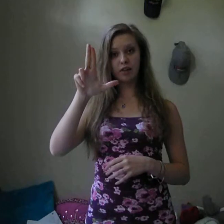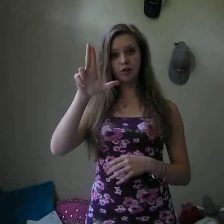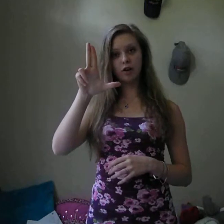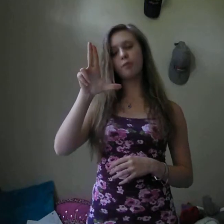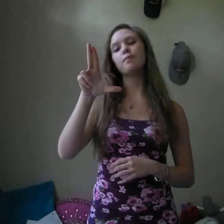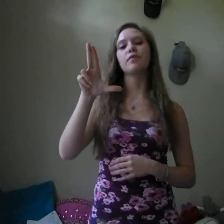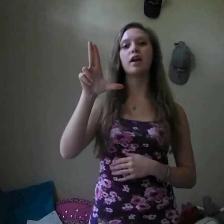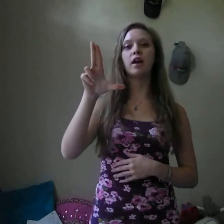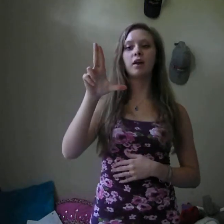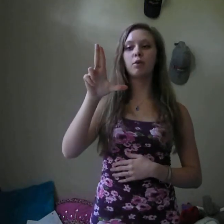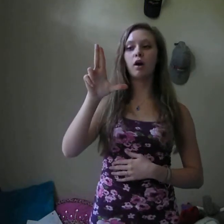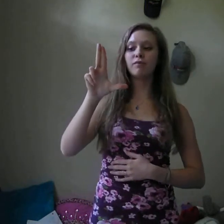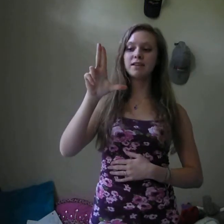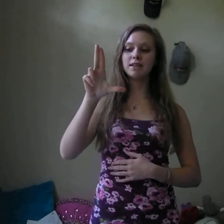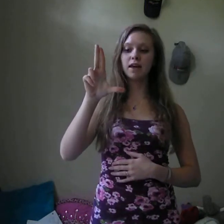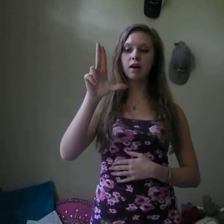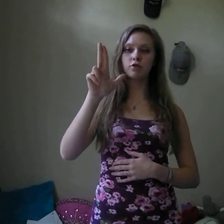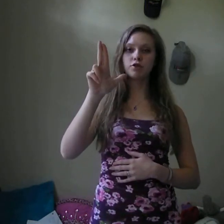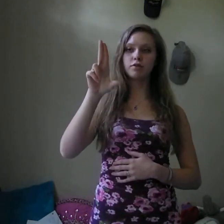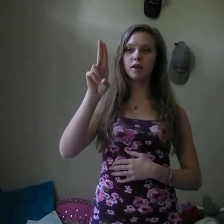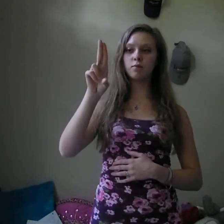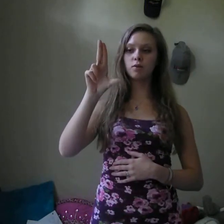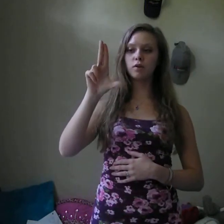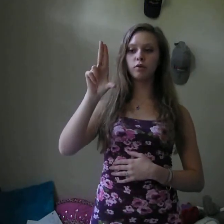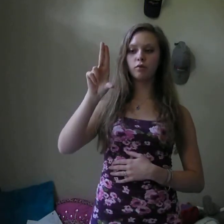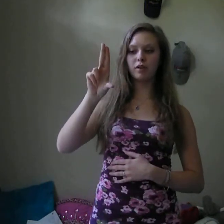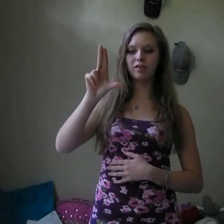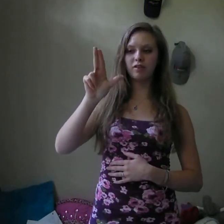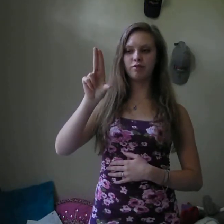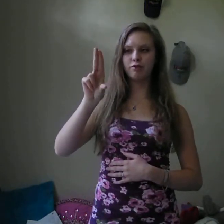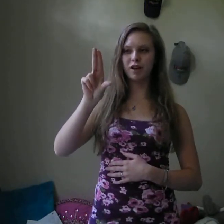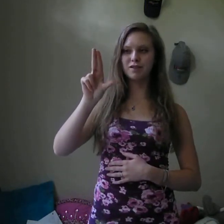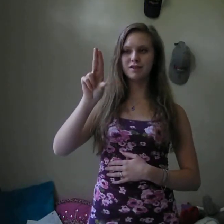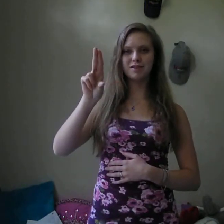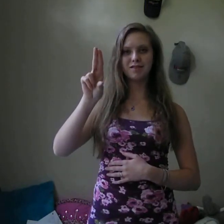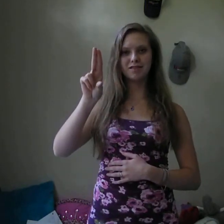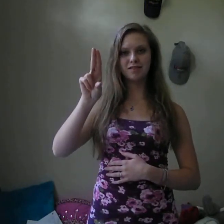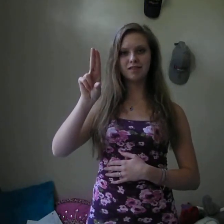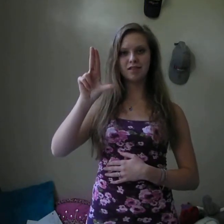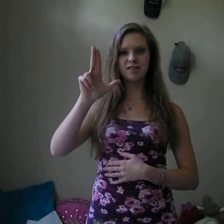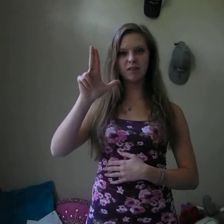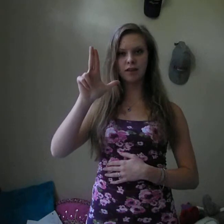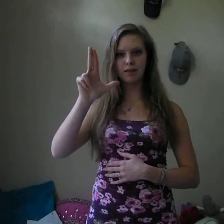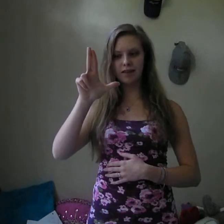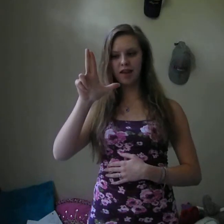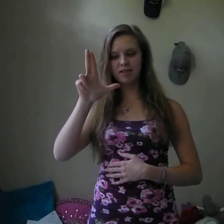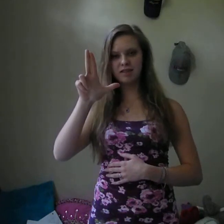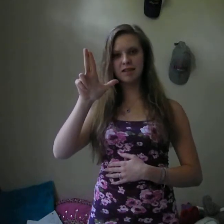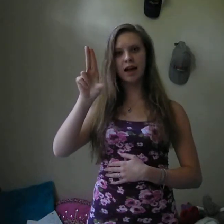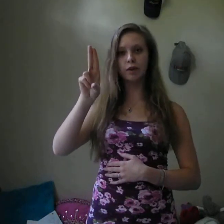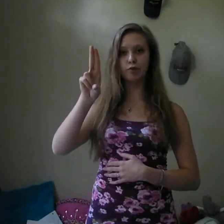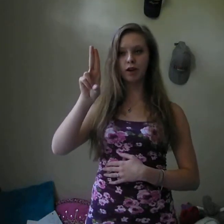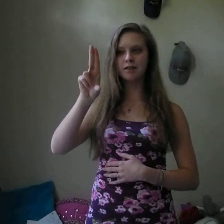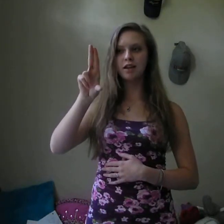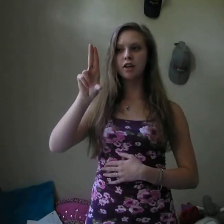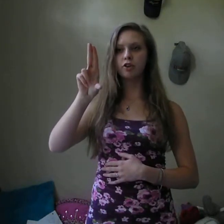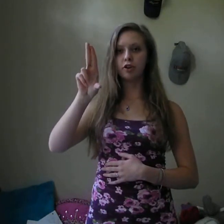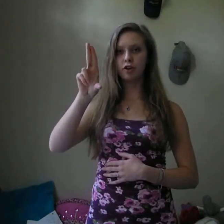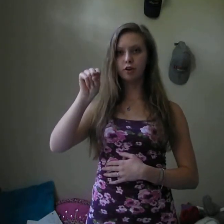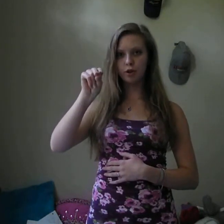together though, and palm facing out. Your thumb will go in front instead of it to the side in front. You're going to close